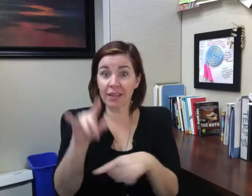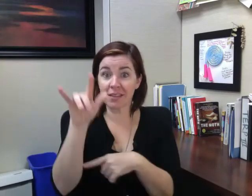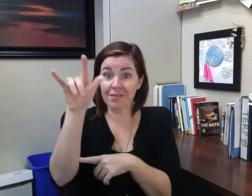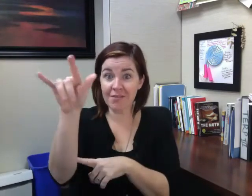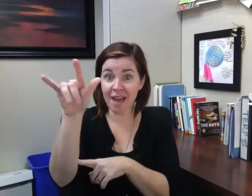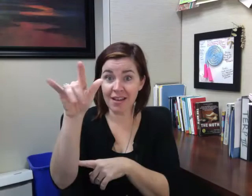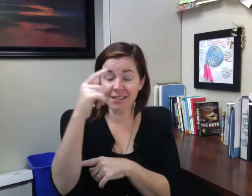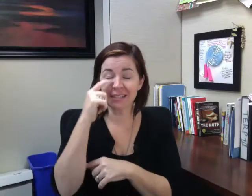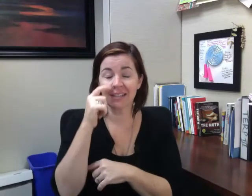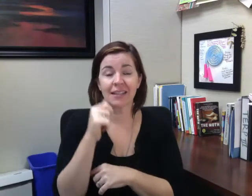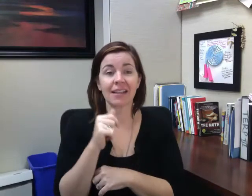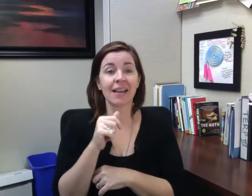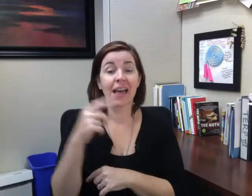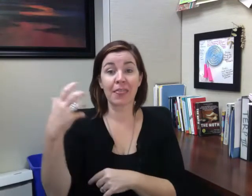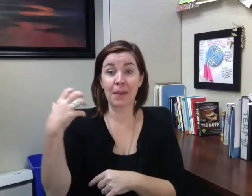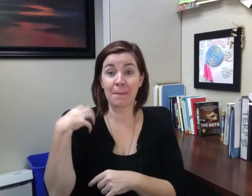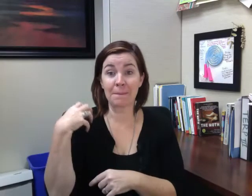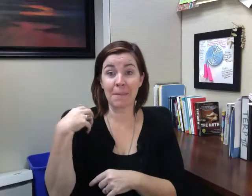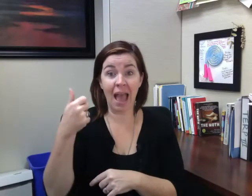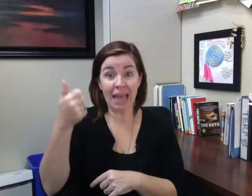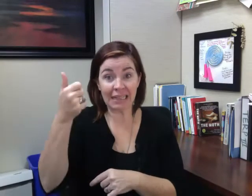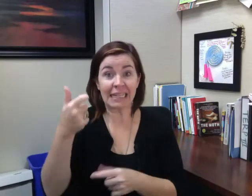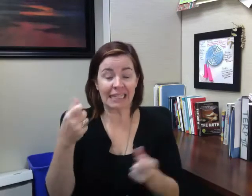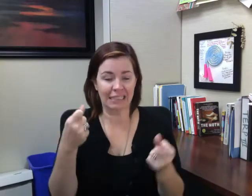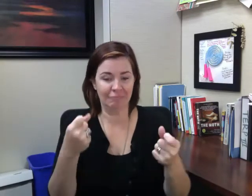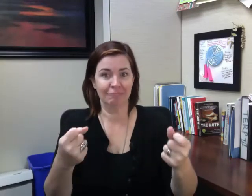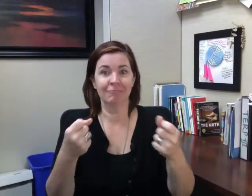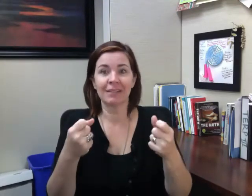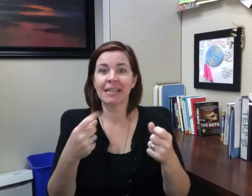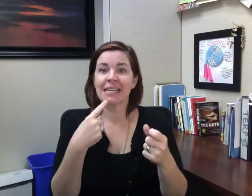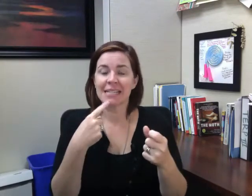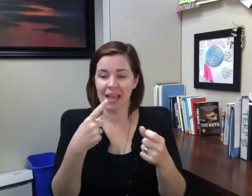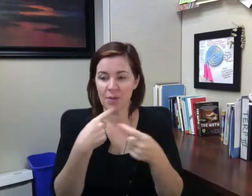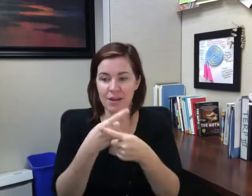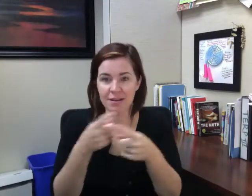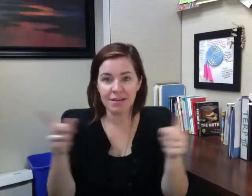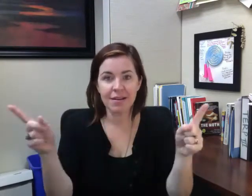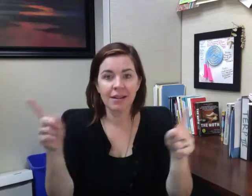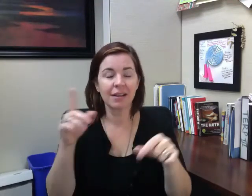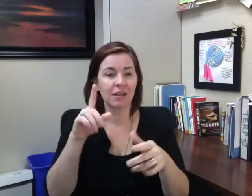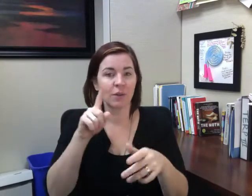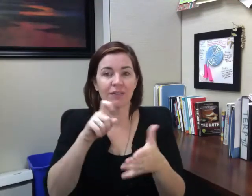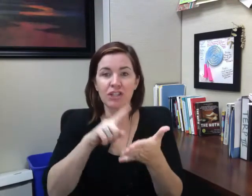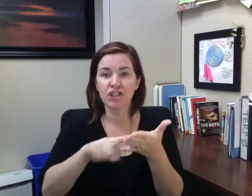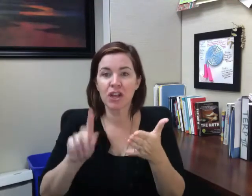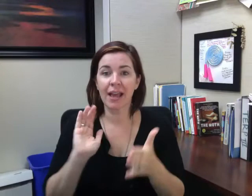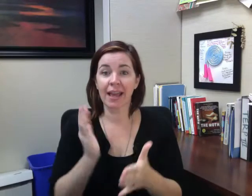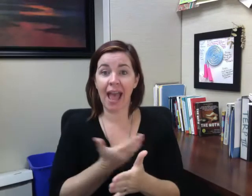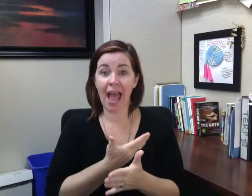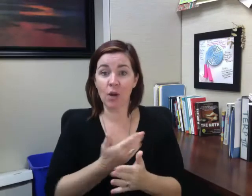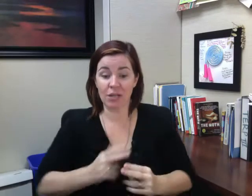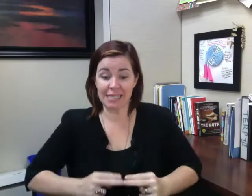securely fastened. I didn't think too much about it until we started to run into some